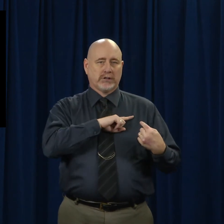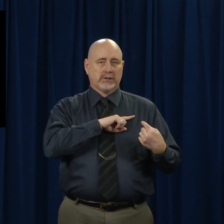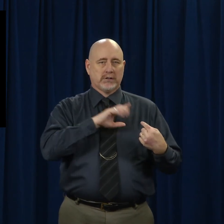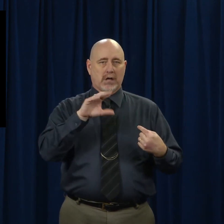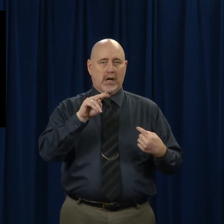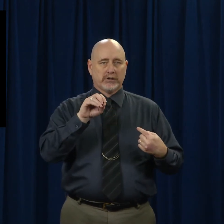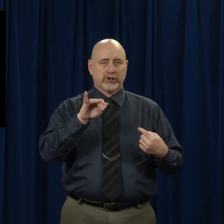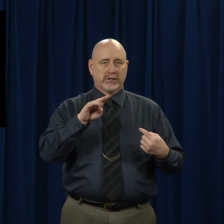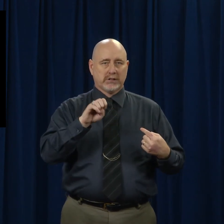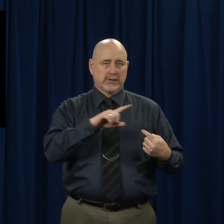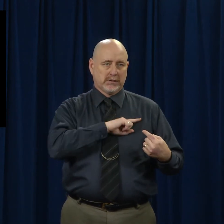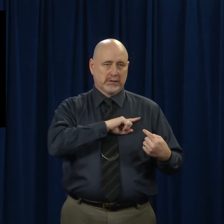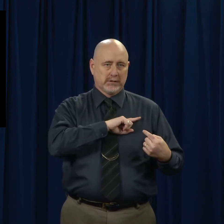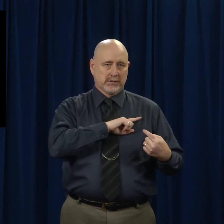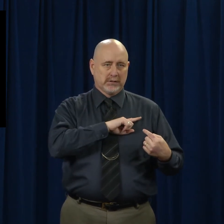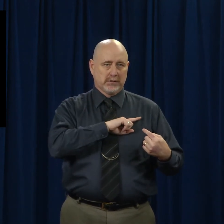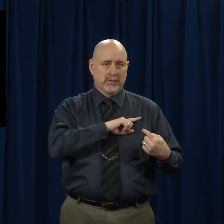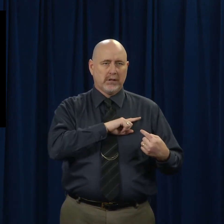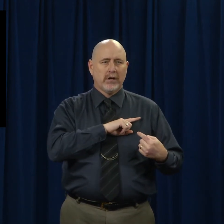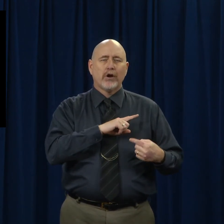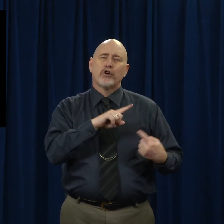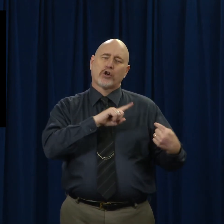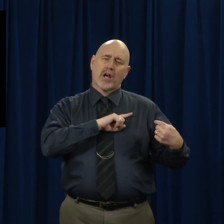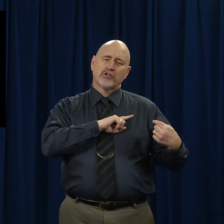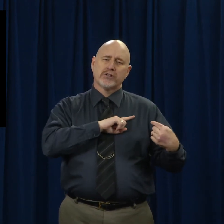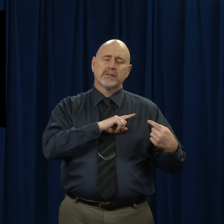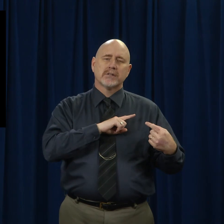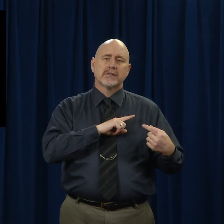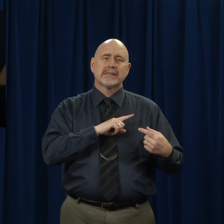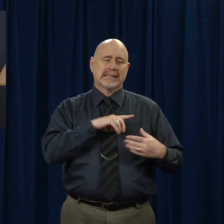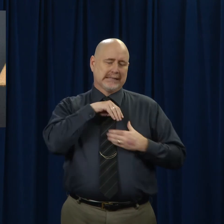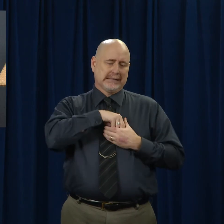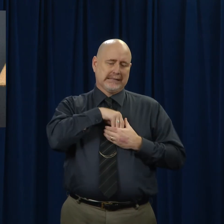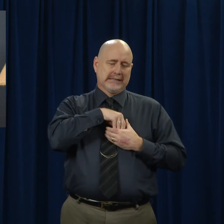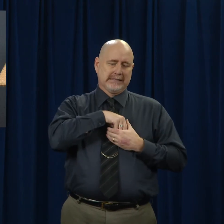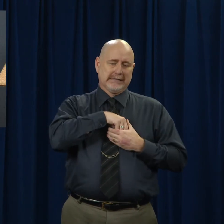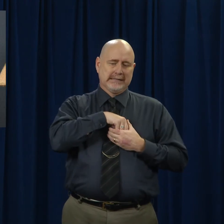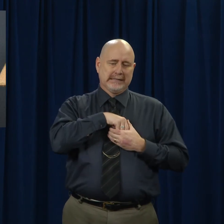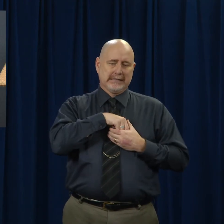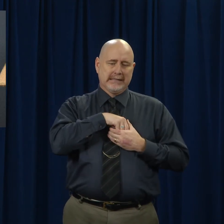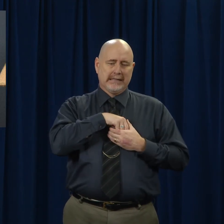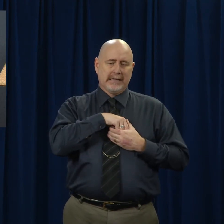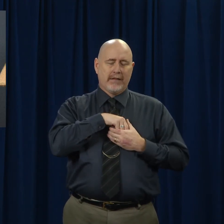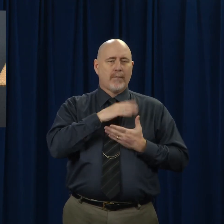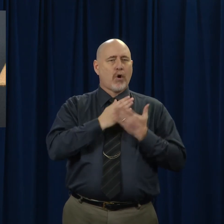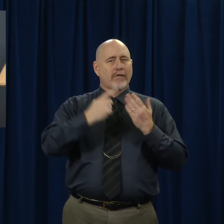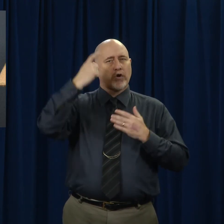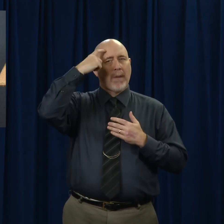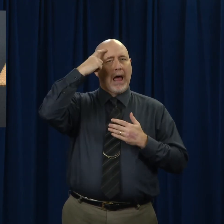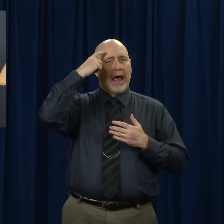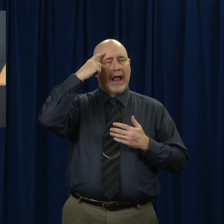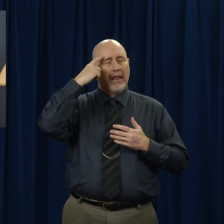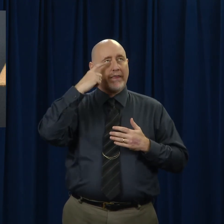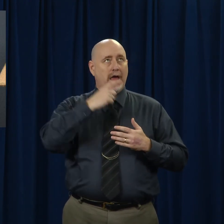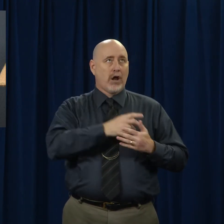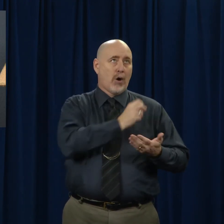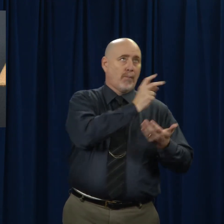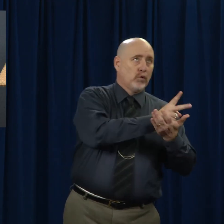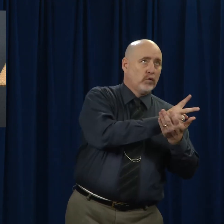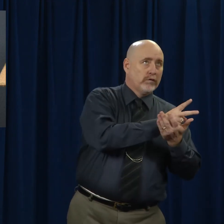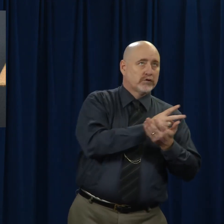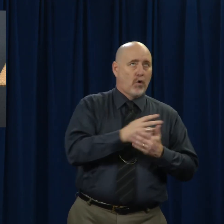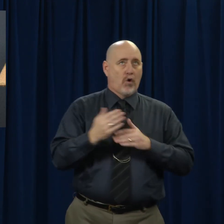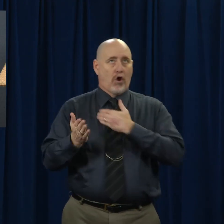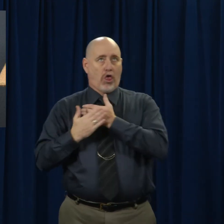conscience. Conscience. Your conscience is that capacity, that facet of the mind that approves or disapproves